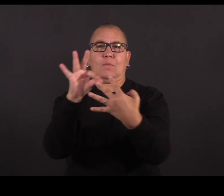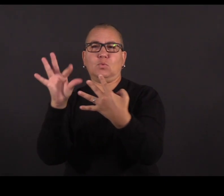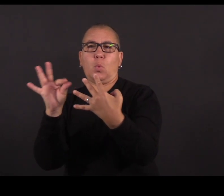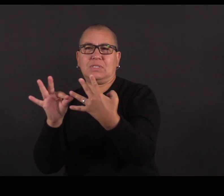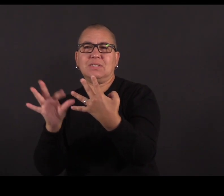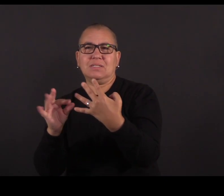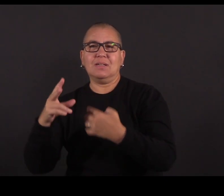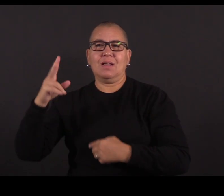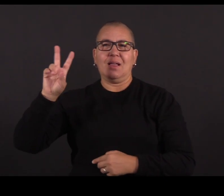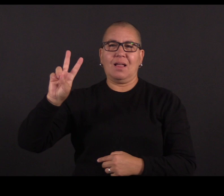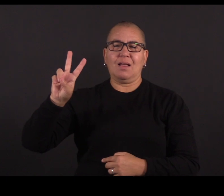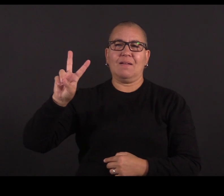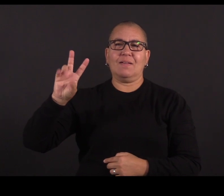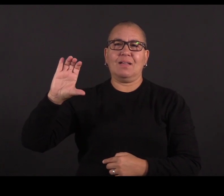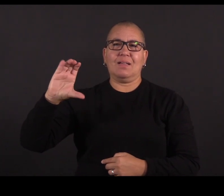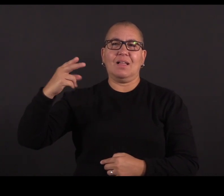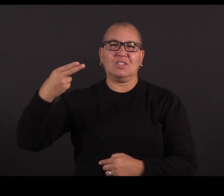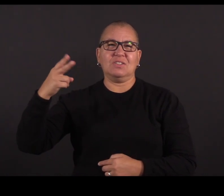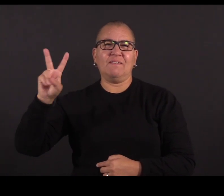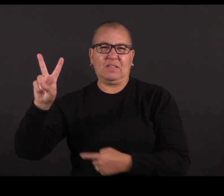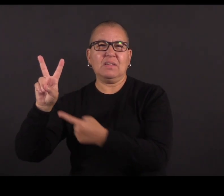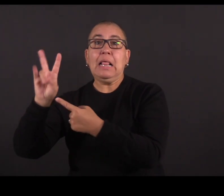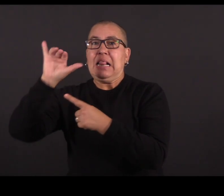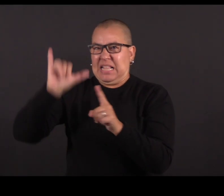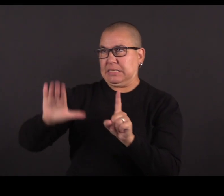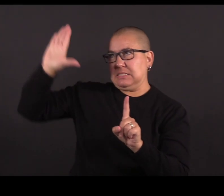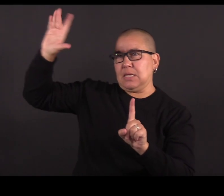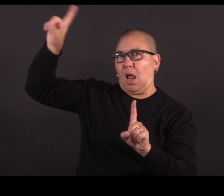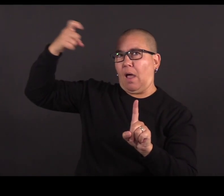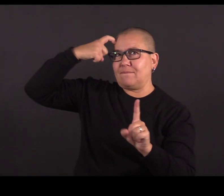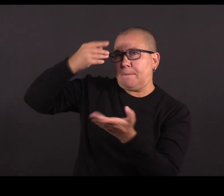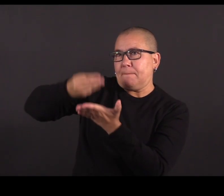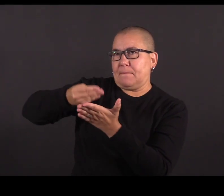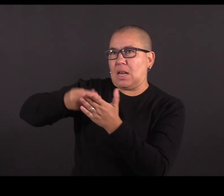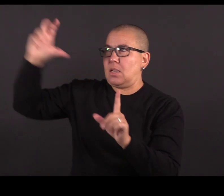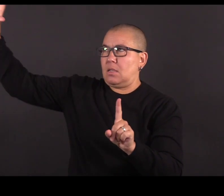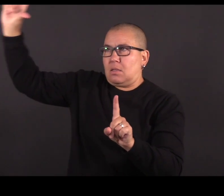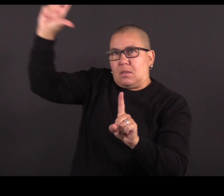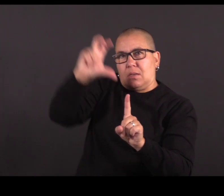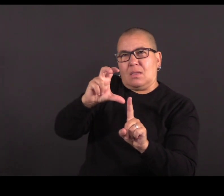subsidy program that provides a voucher to program participants.